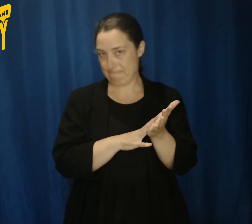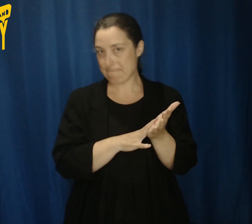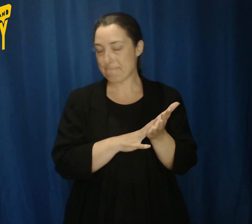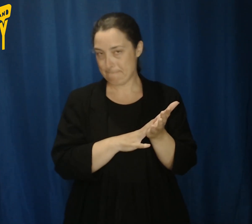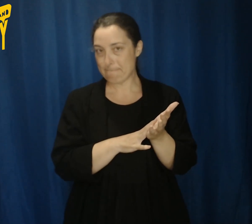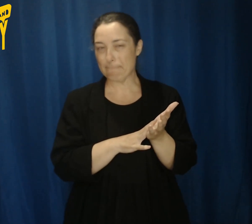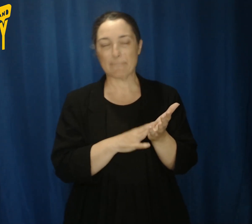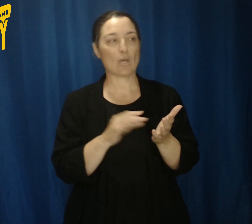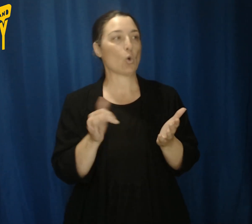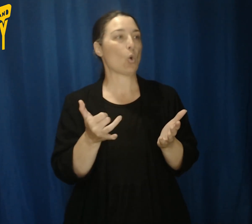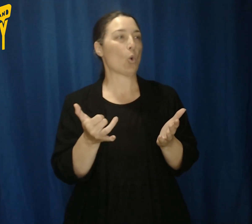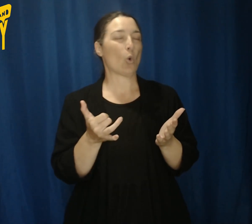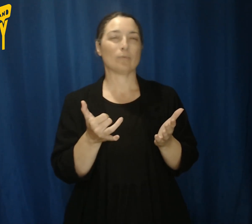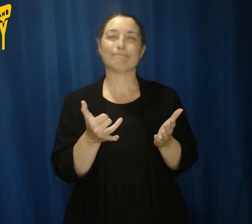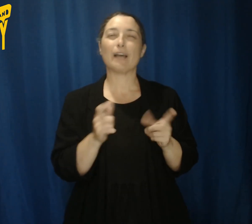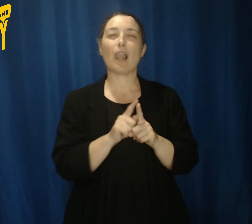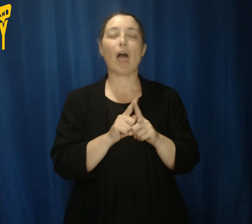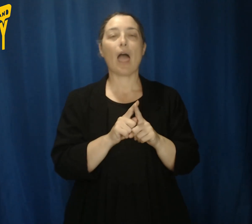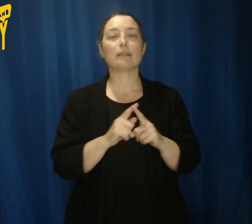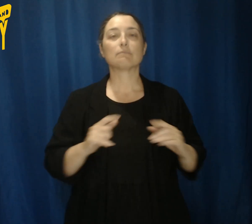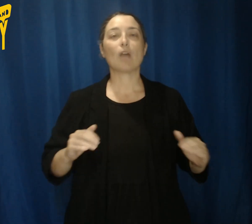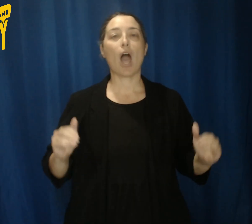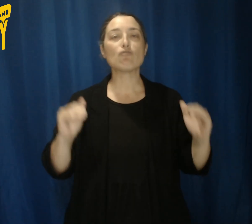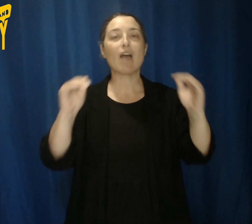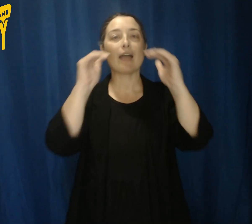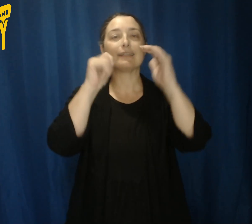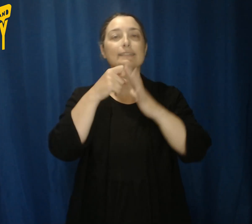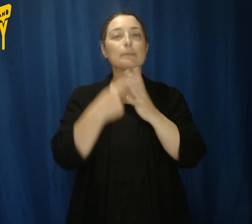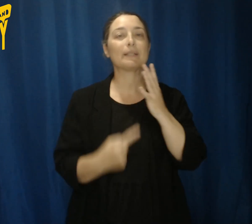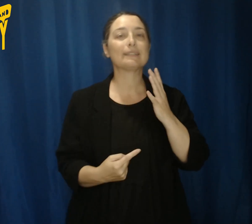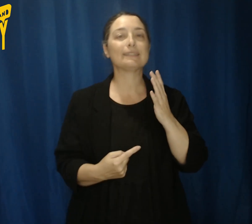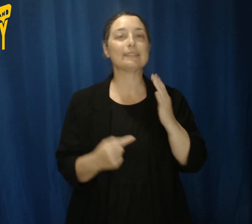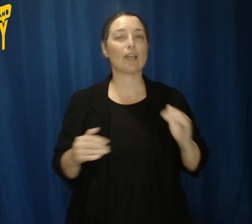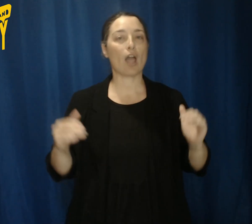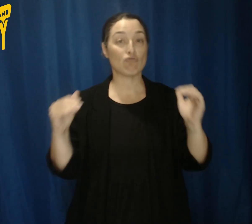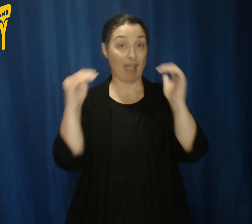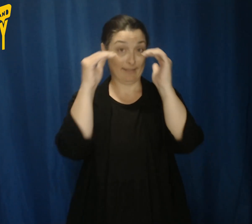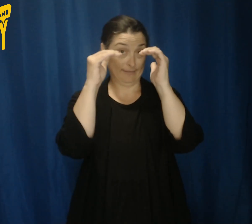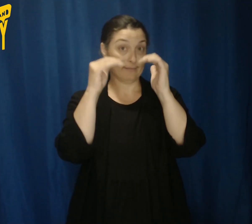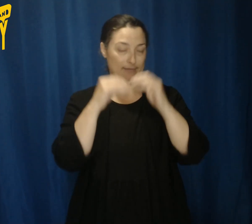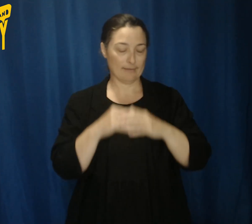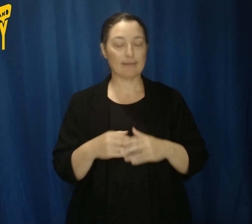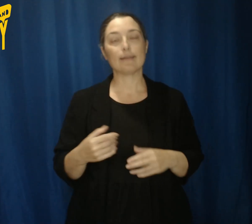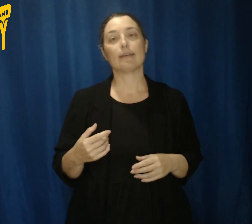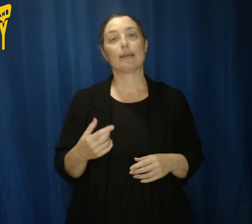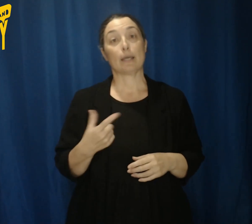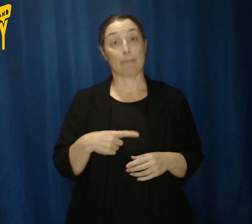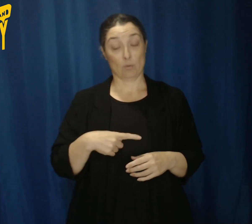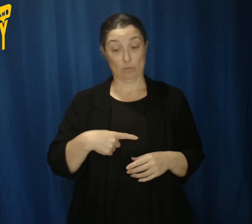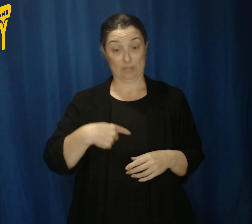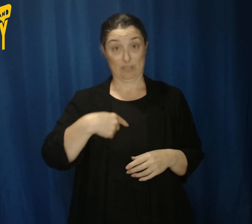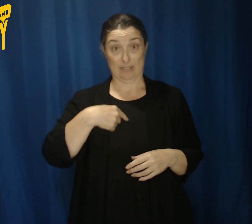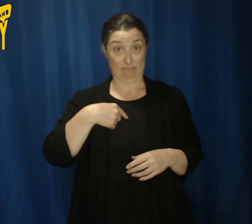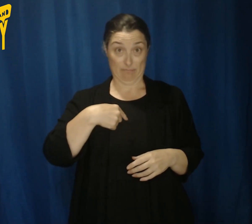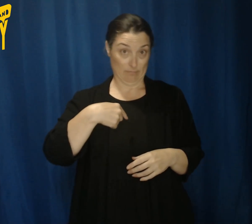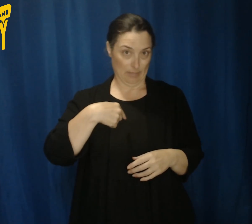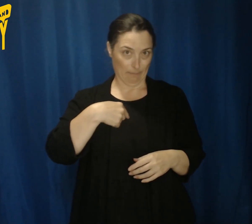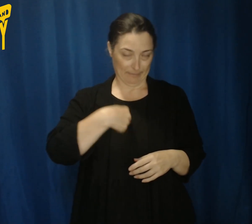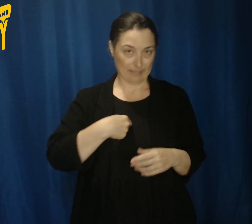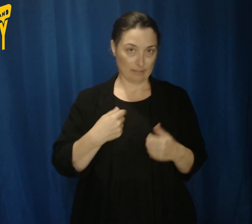this hierarchy of disabilities. Because when by the time I ran screaming away from special school at